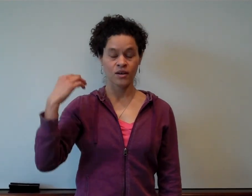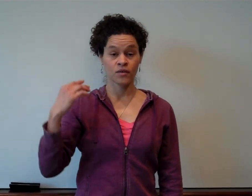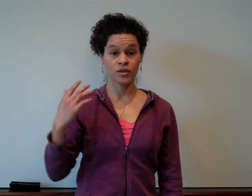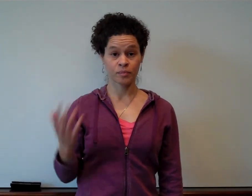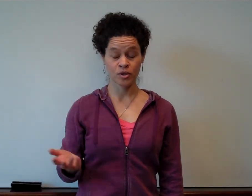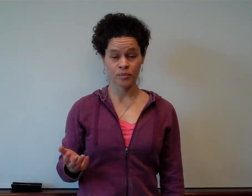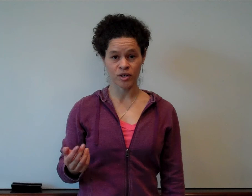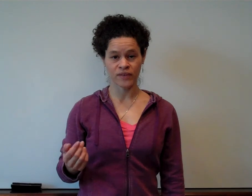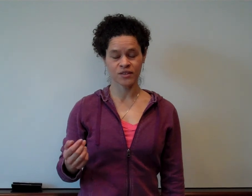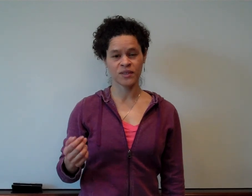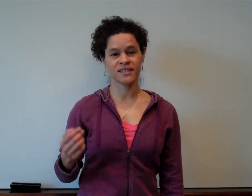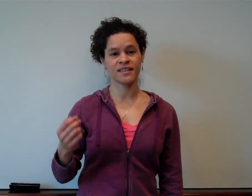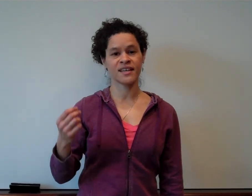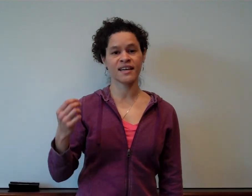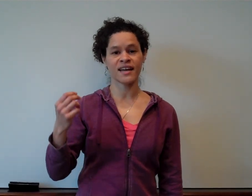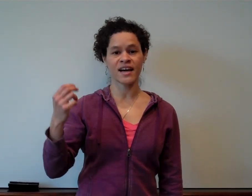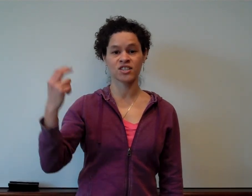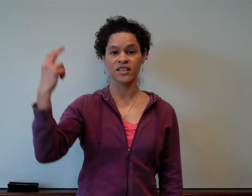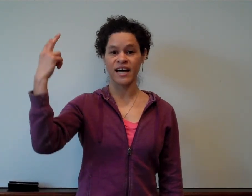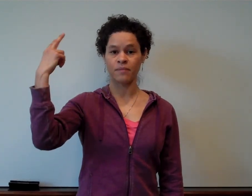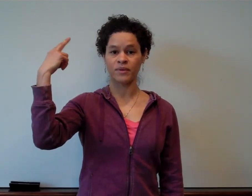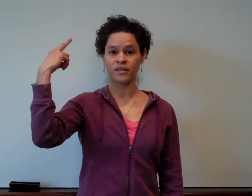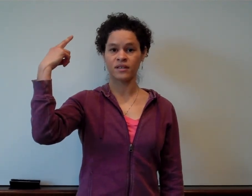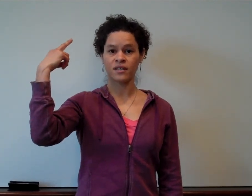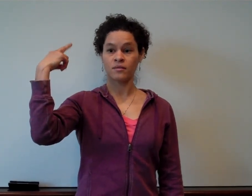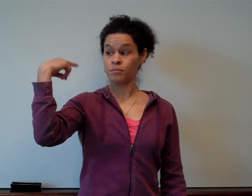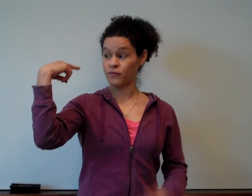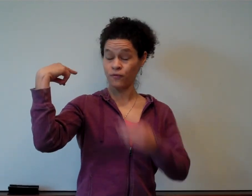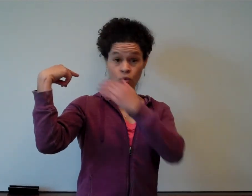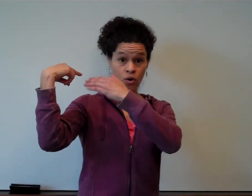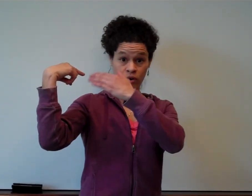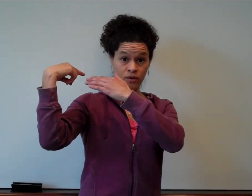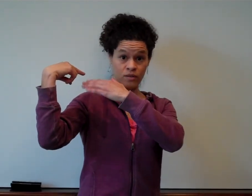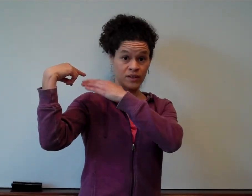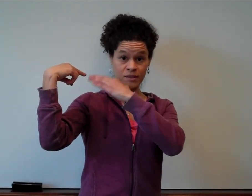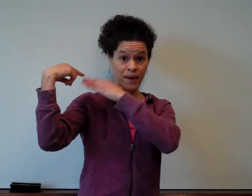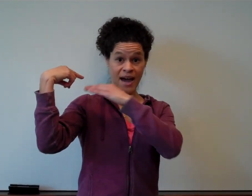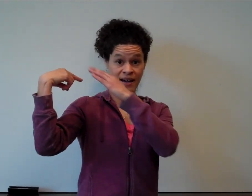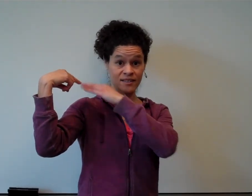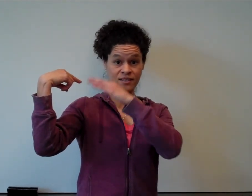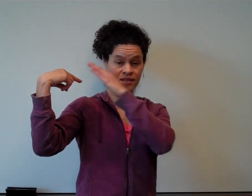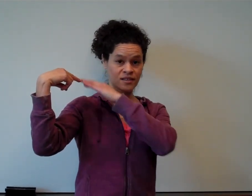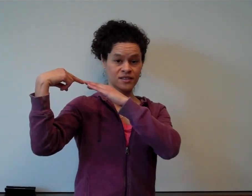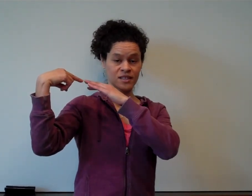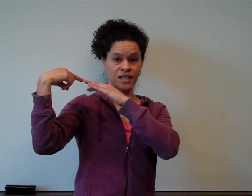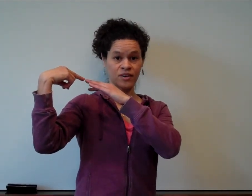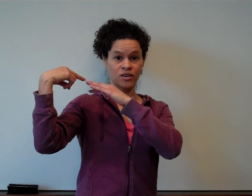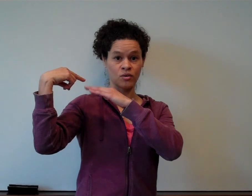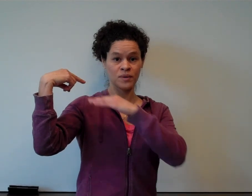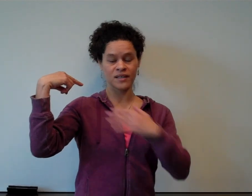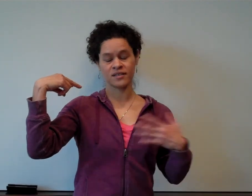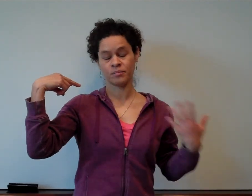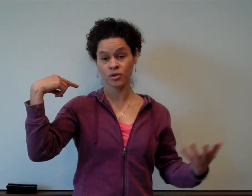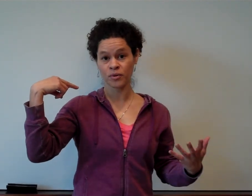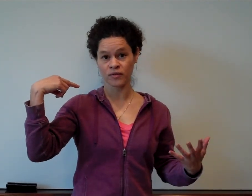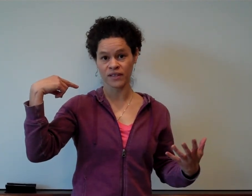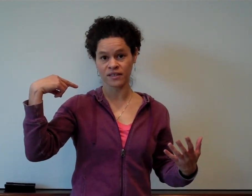For the pluperfect, we need to indicate an action that happened before this past scenario, because the pluperfect